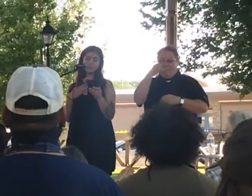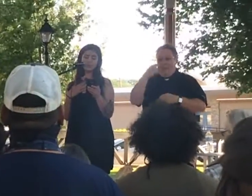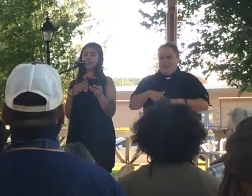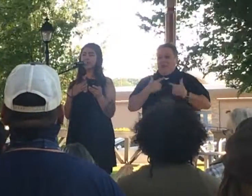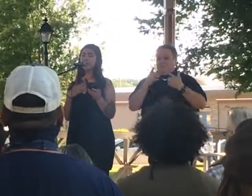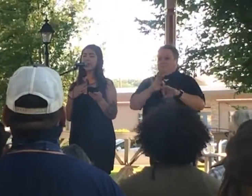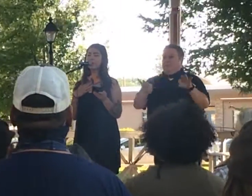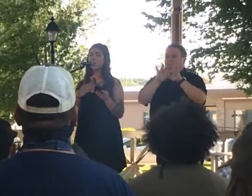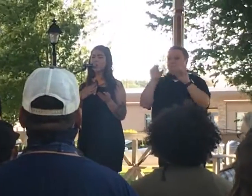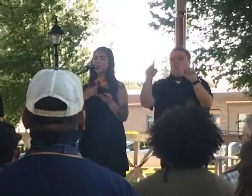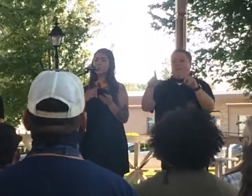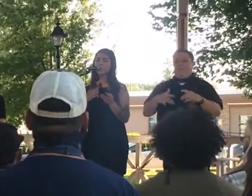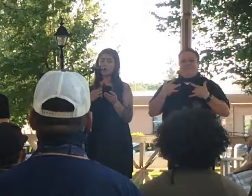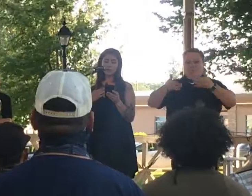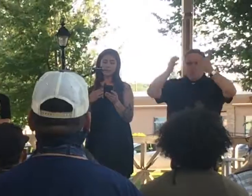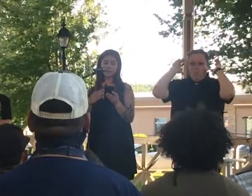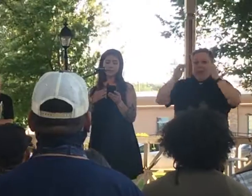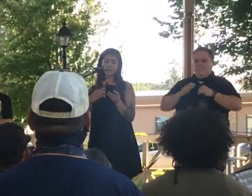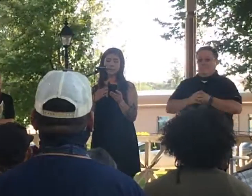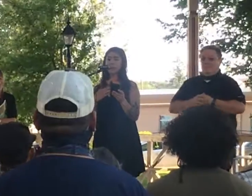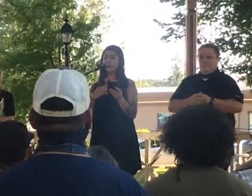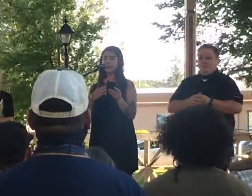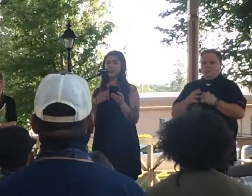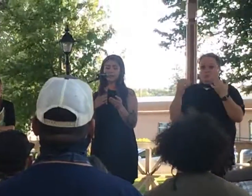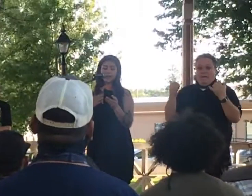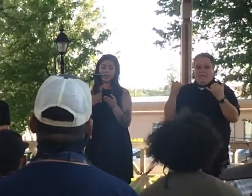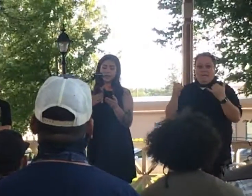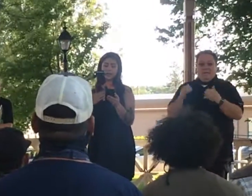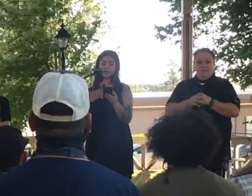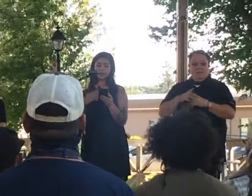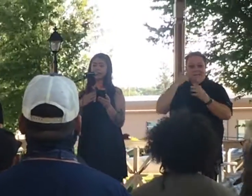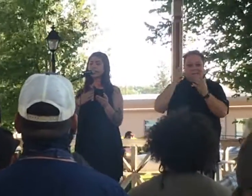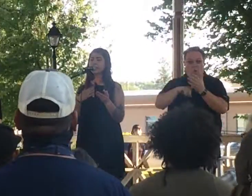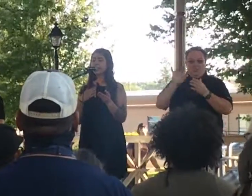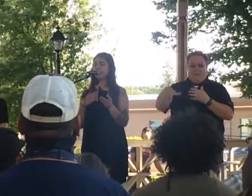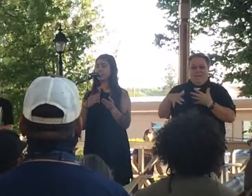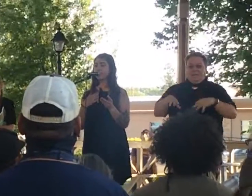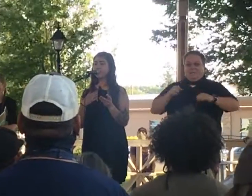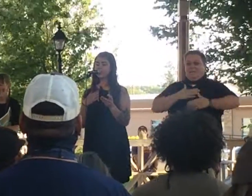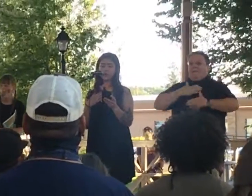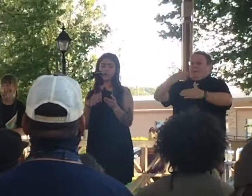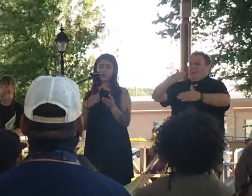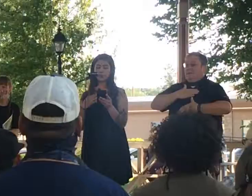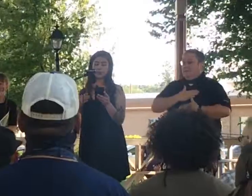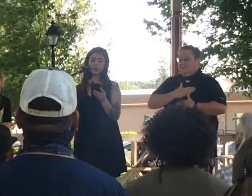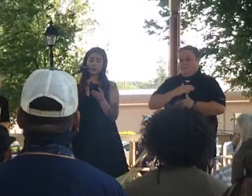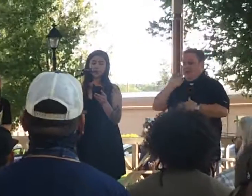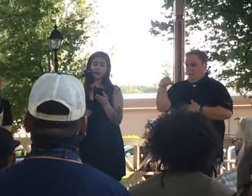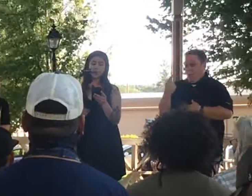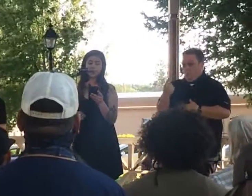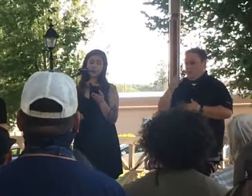Matter? It's okay to feel overwhelmed and hopeless today. Acknowledge it and take a deep breath because you're not alone.